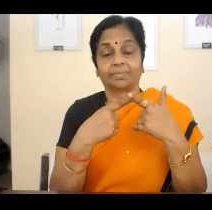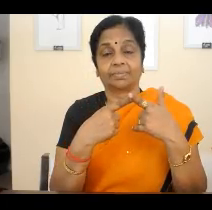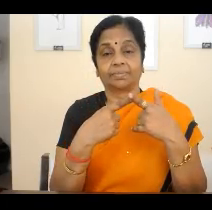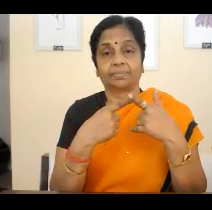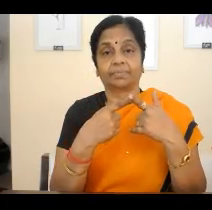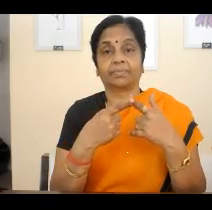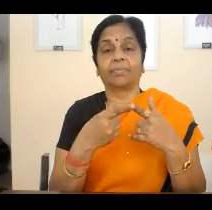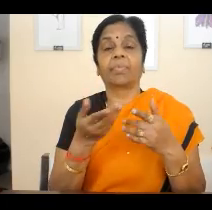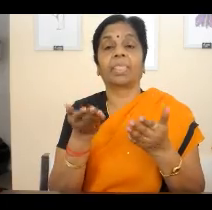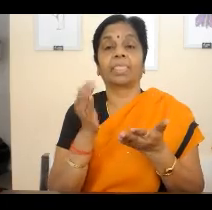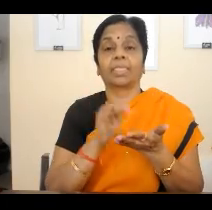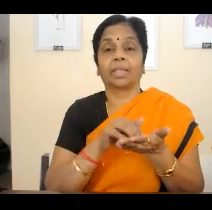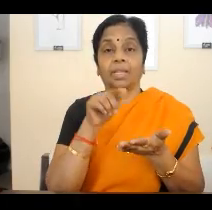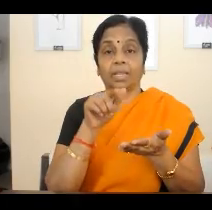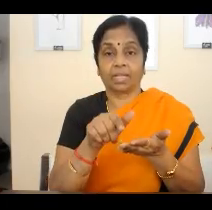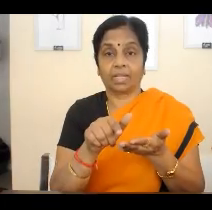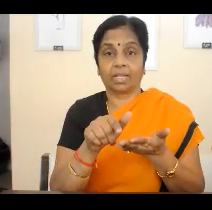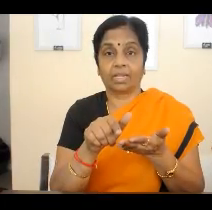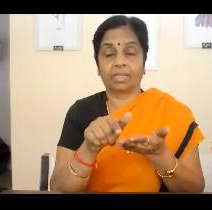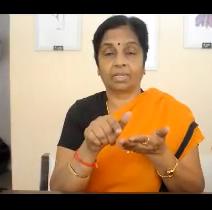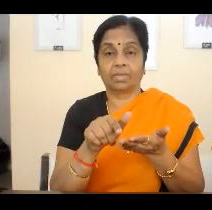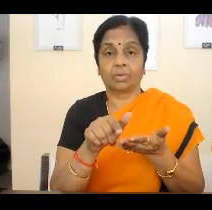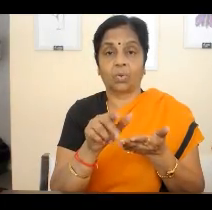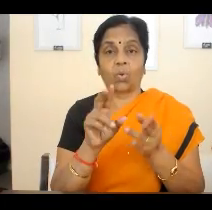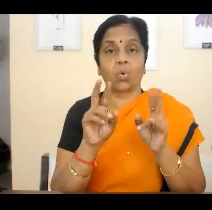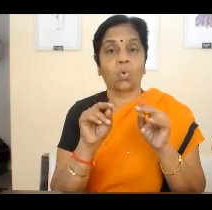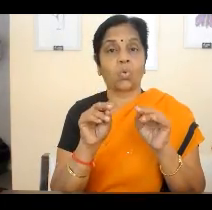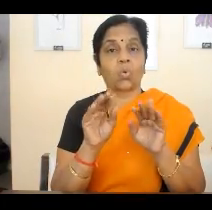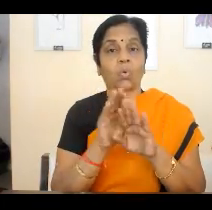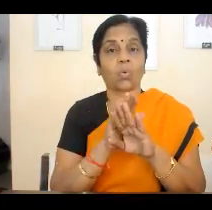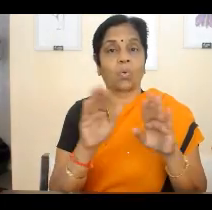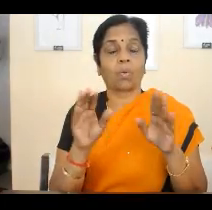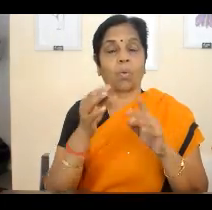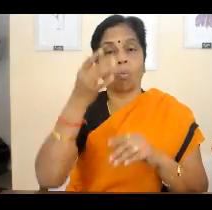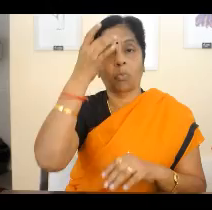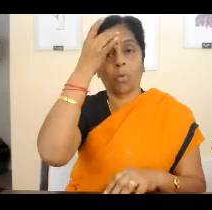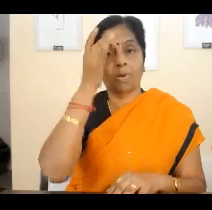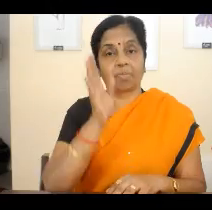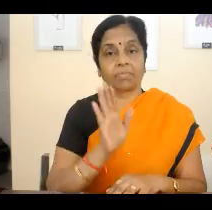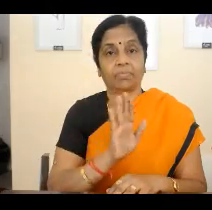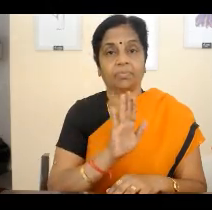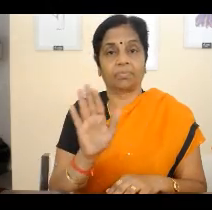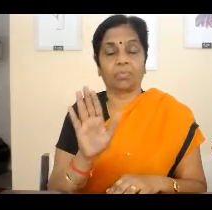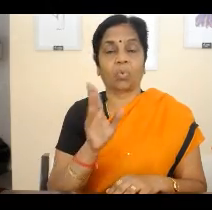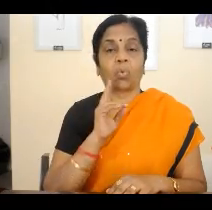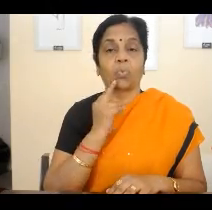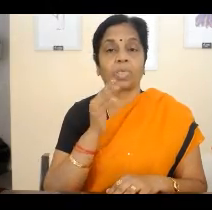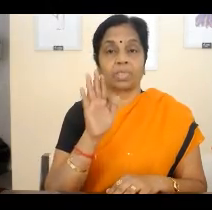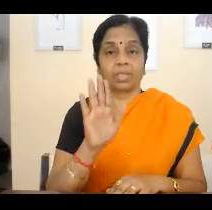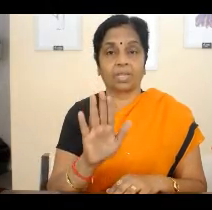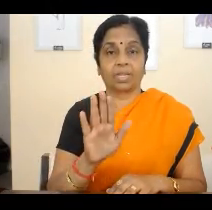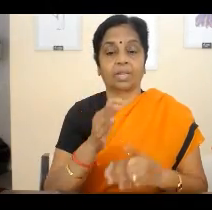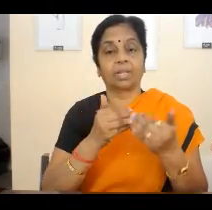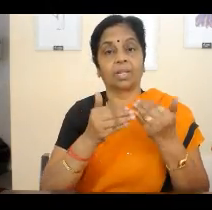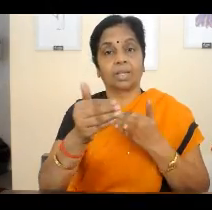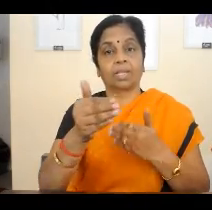then there should be no problem with the existing disability